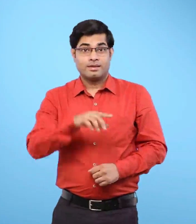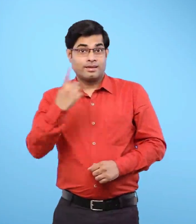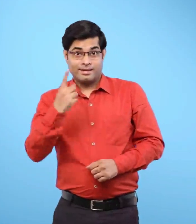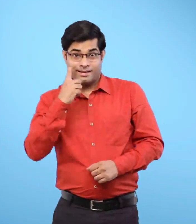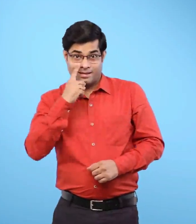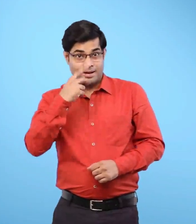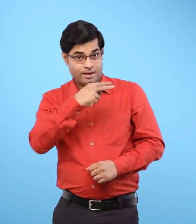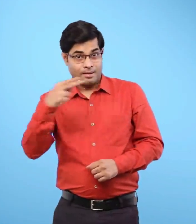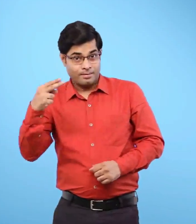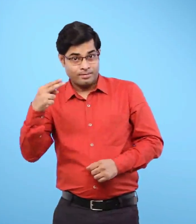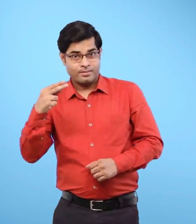and Zeba